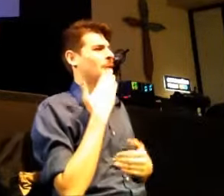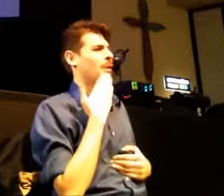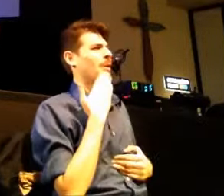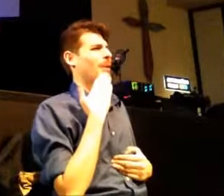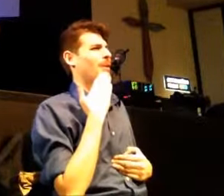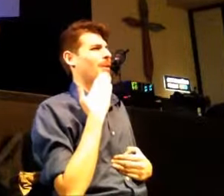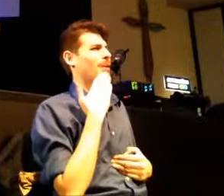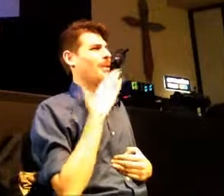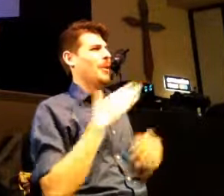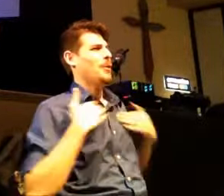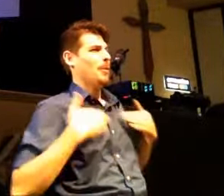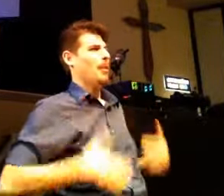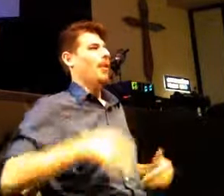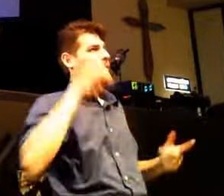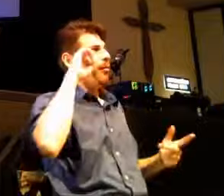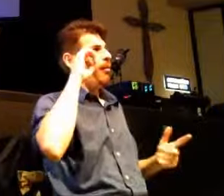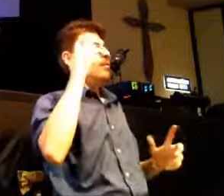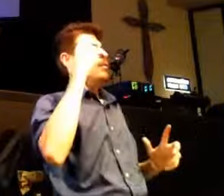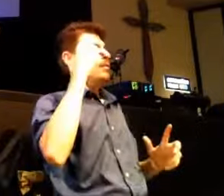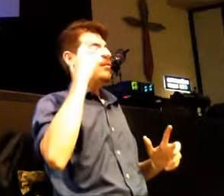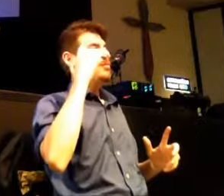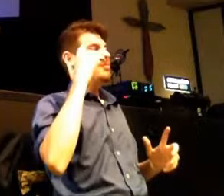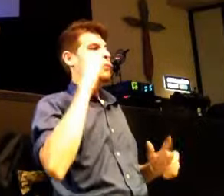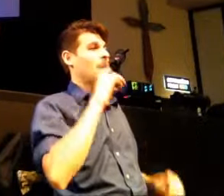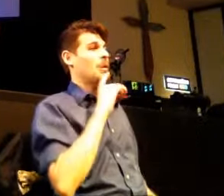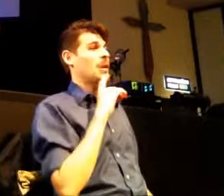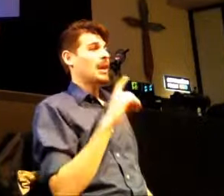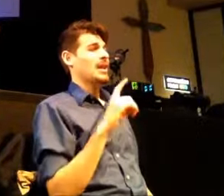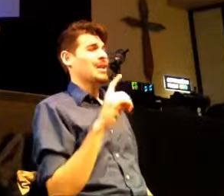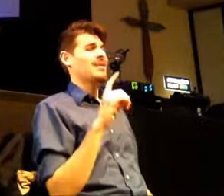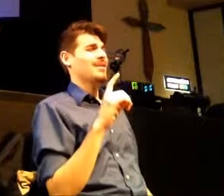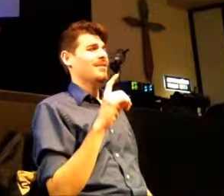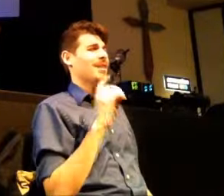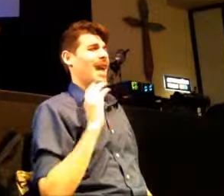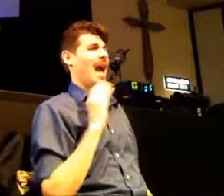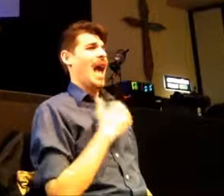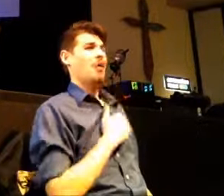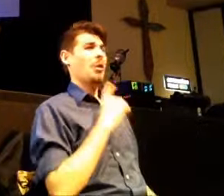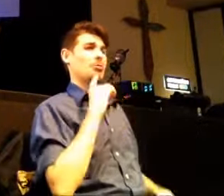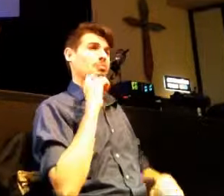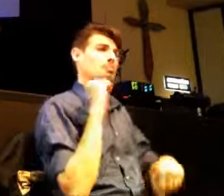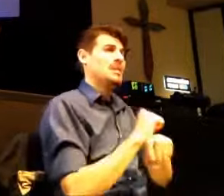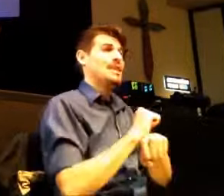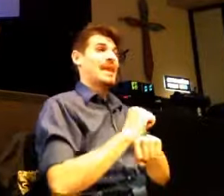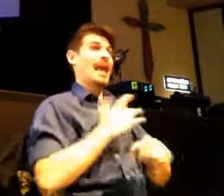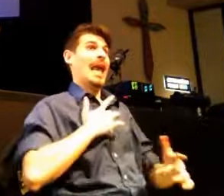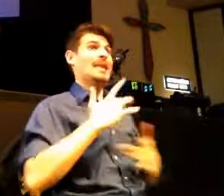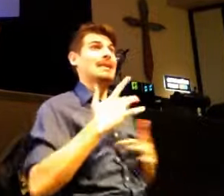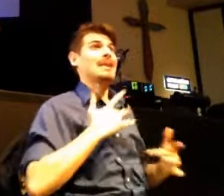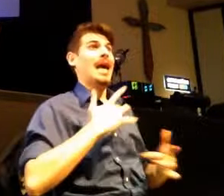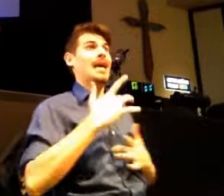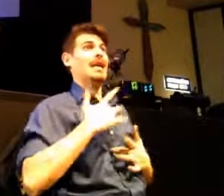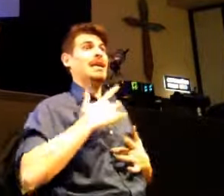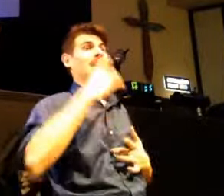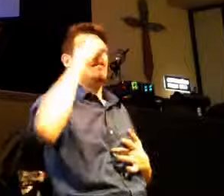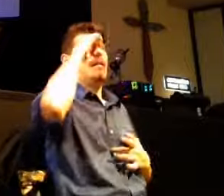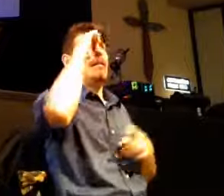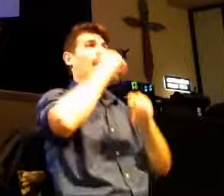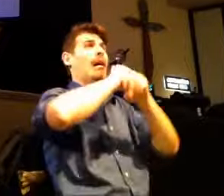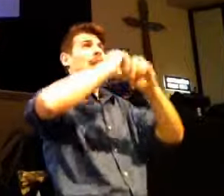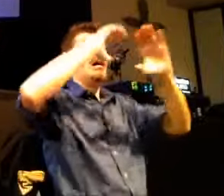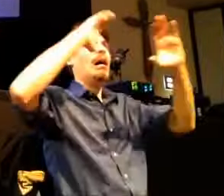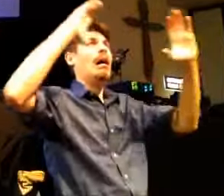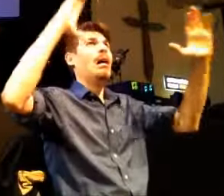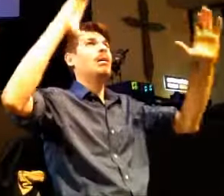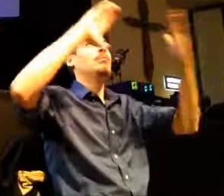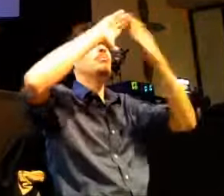very, very small percentage of the things that we have great anxiety over ever come about. But we get to experience